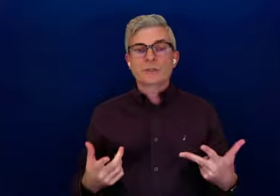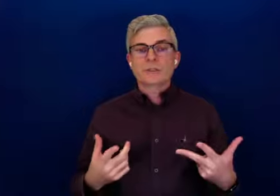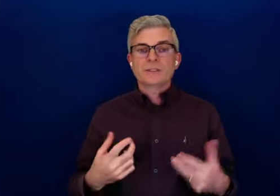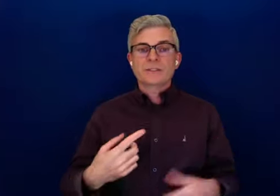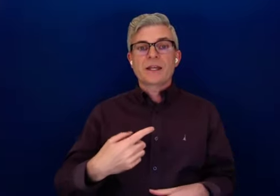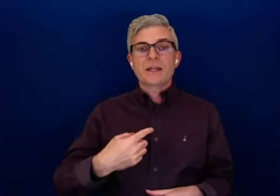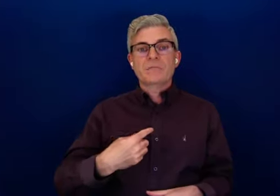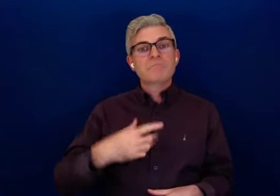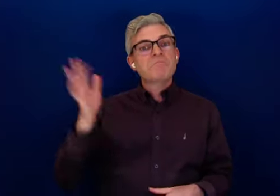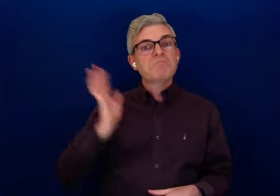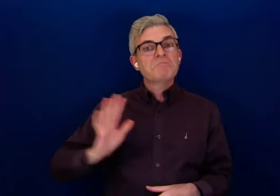You could say,